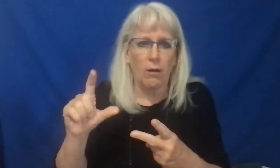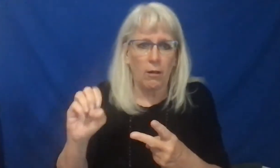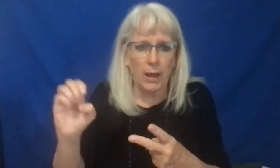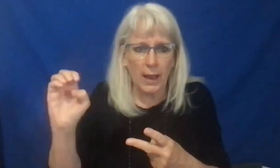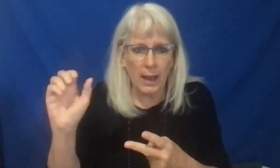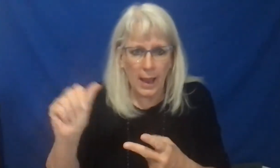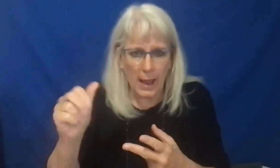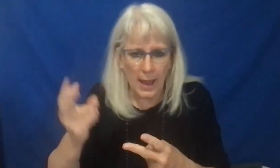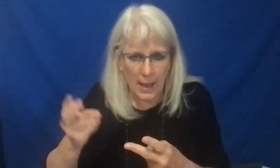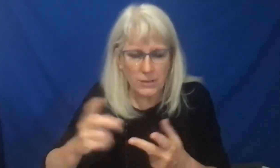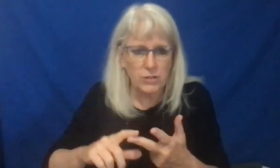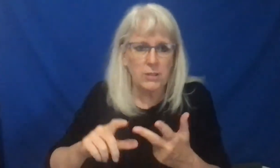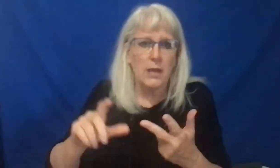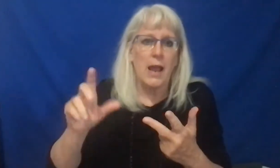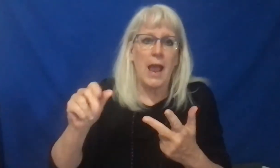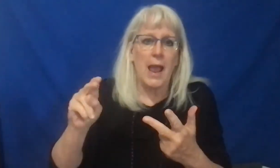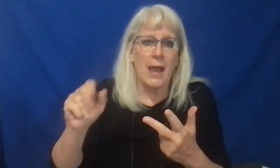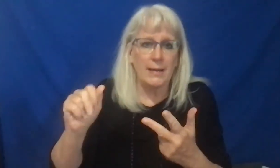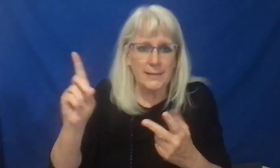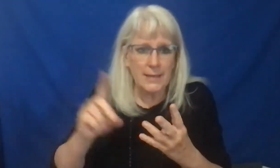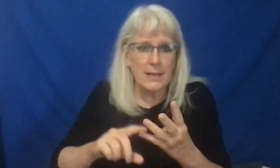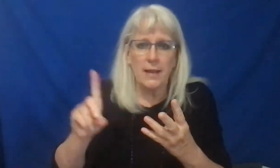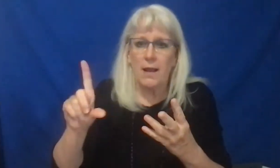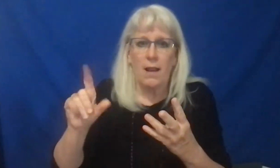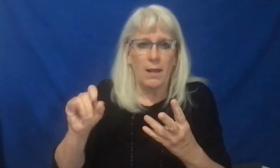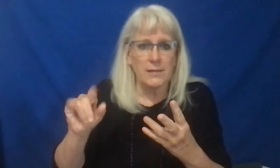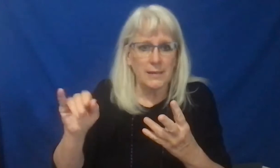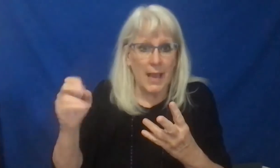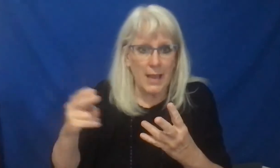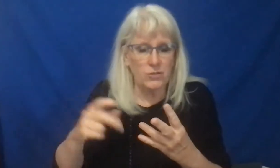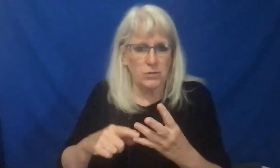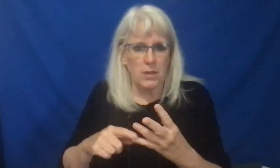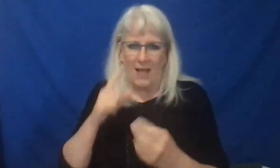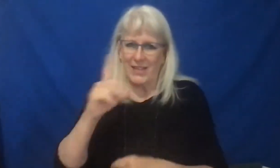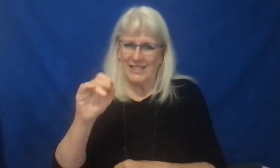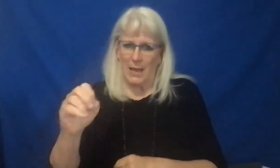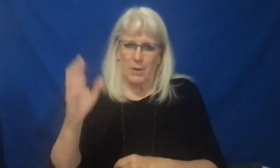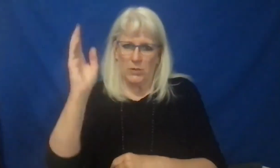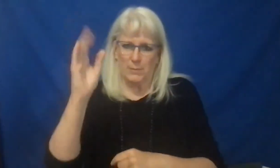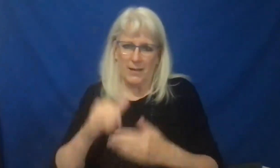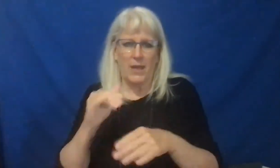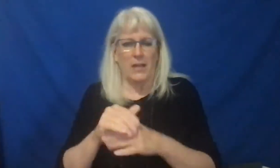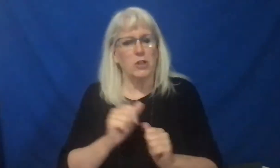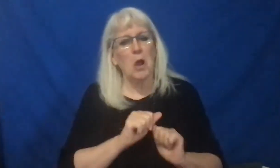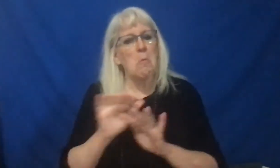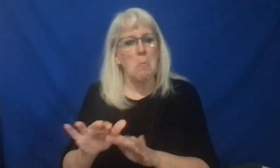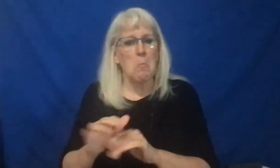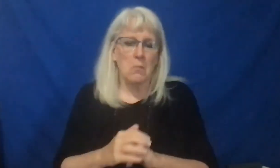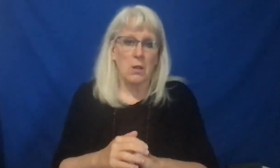and Leslie H. And they were at that meeting because I believe Debbie was speaking that night. And, they informed me that they had